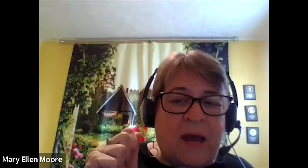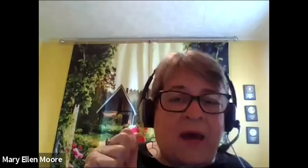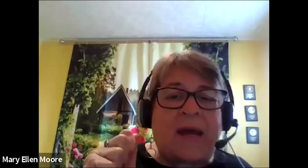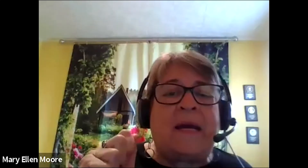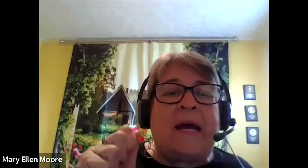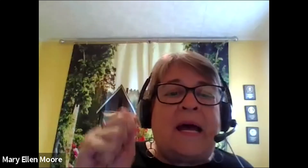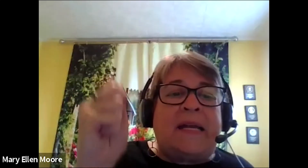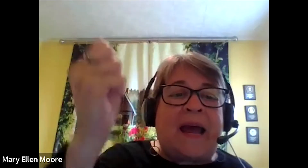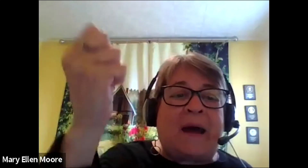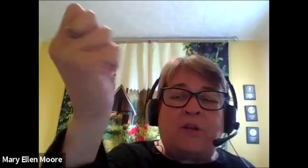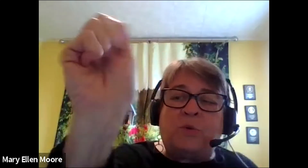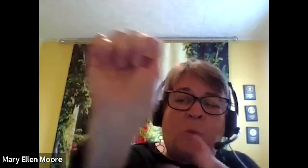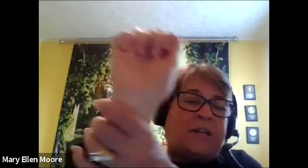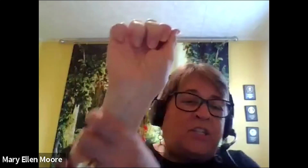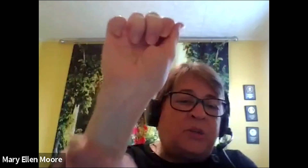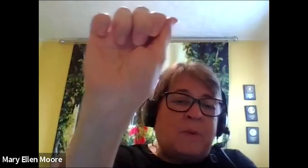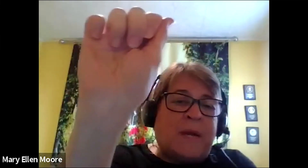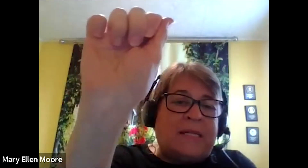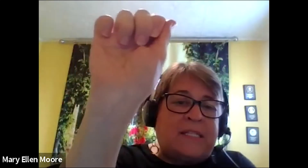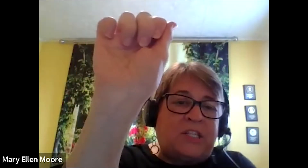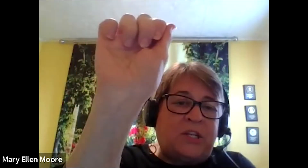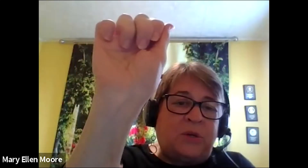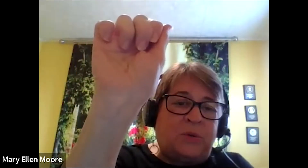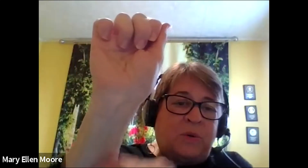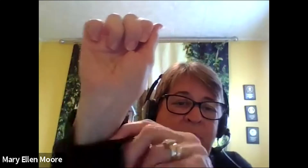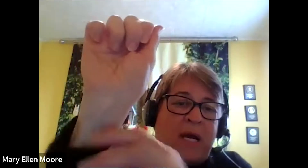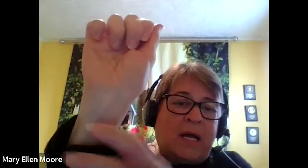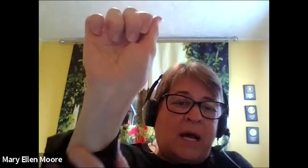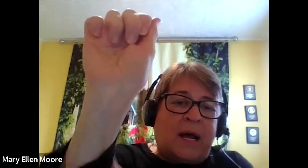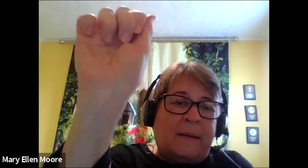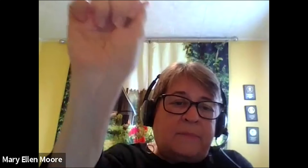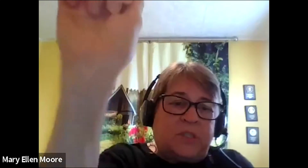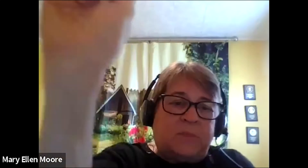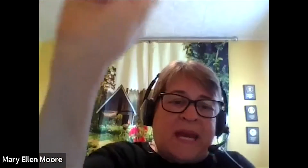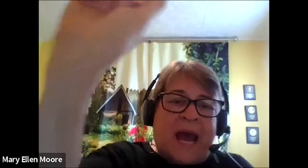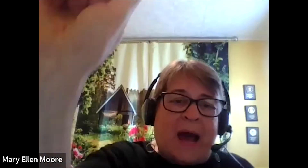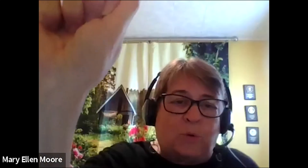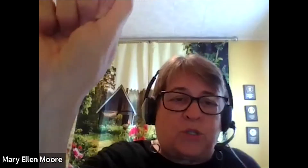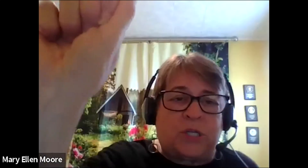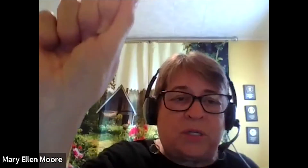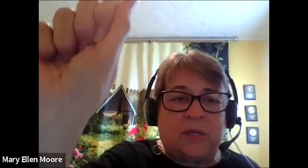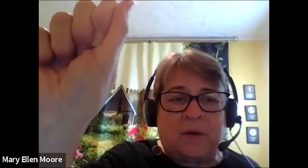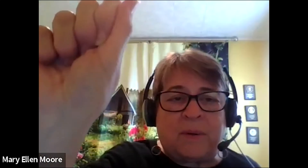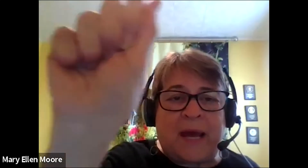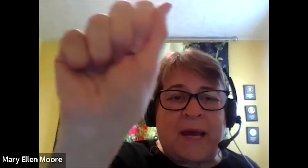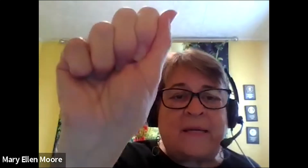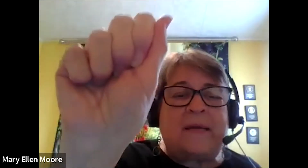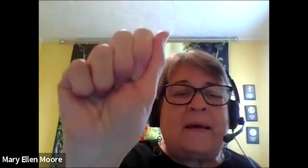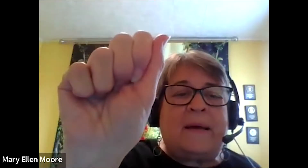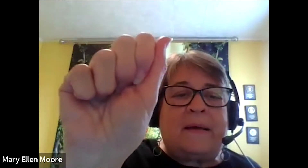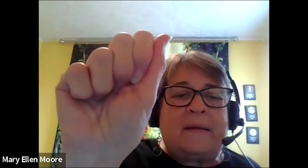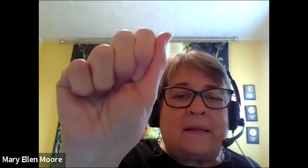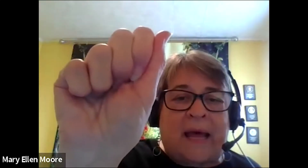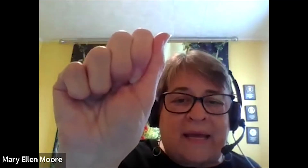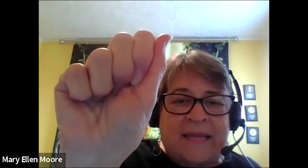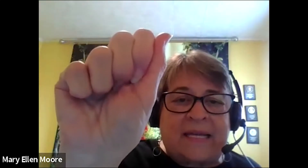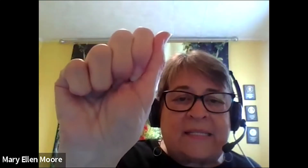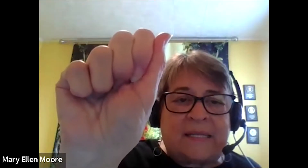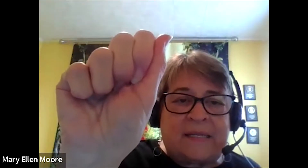Okay. Now you want your wrist to be out. Okay. Like this.